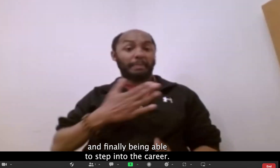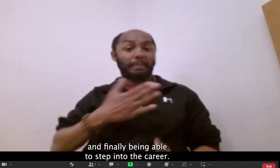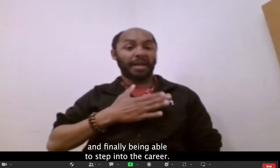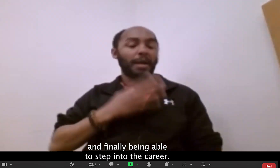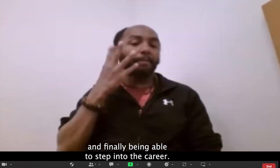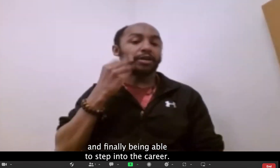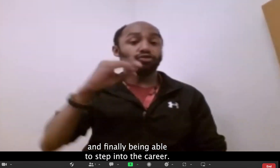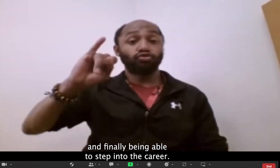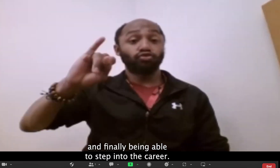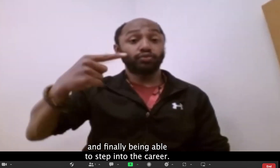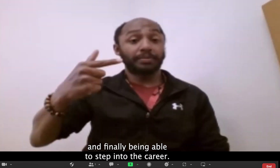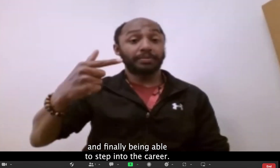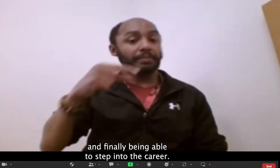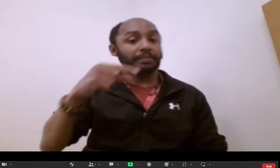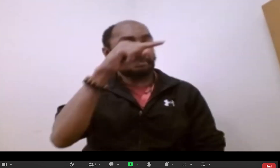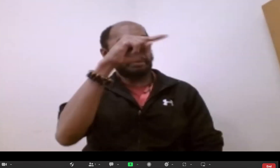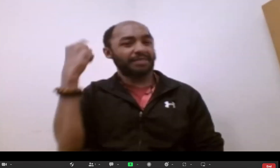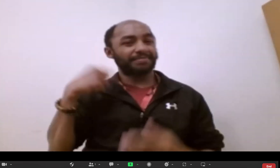finally being able to step into the career.